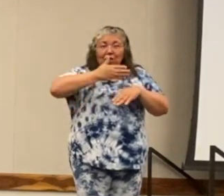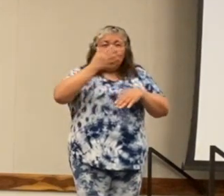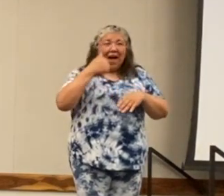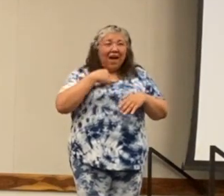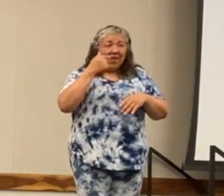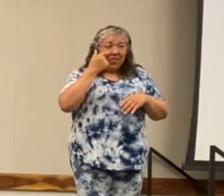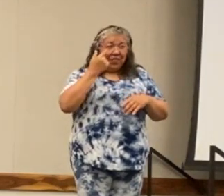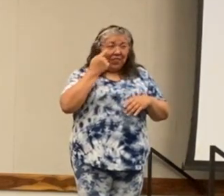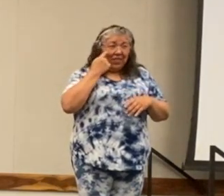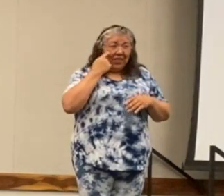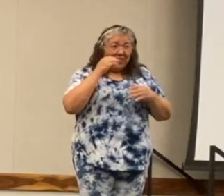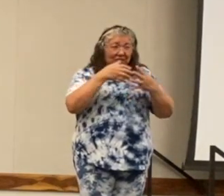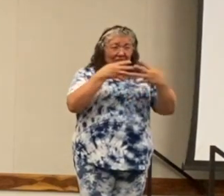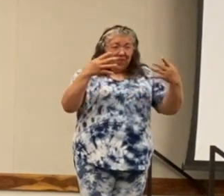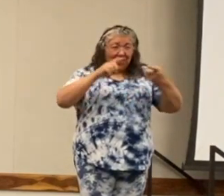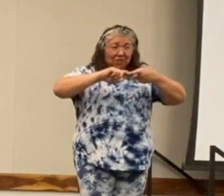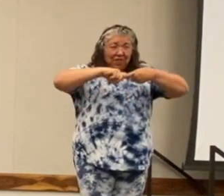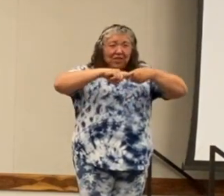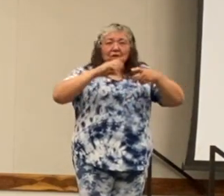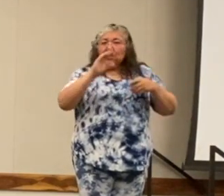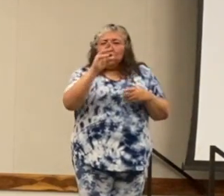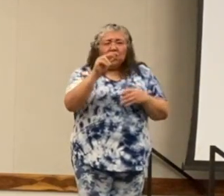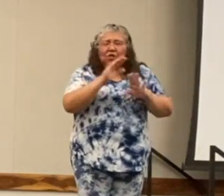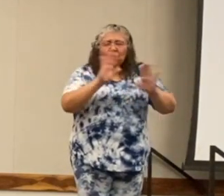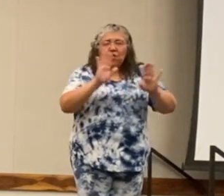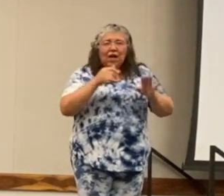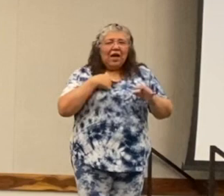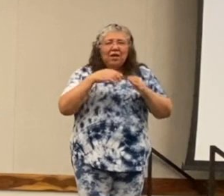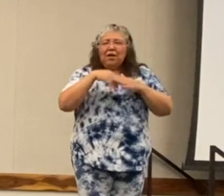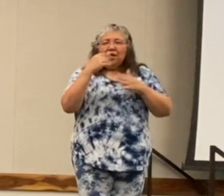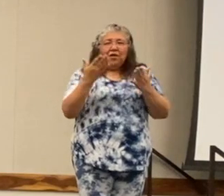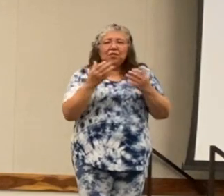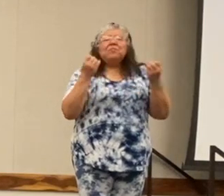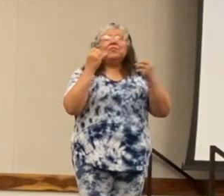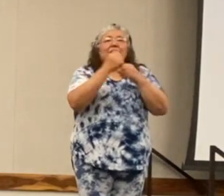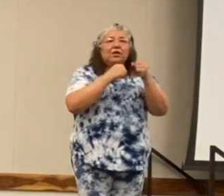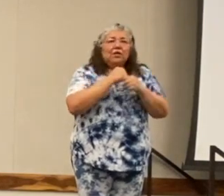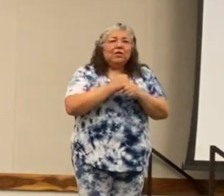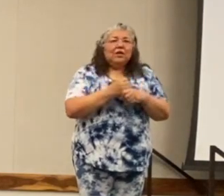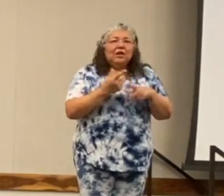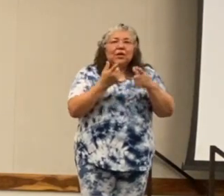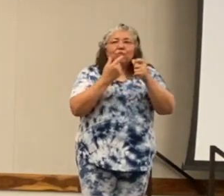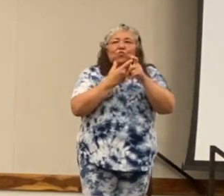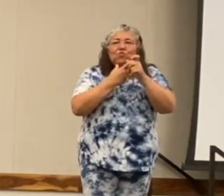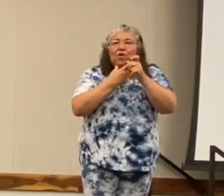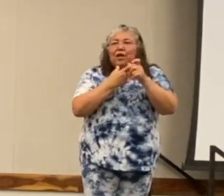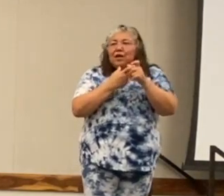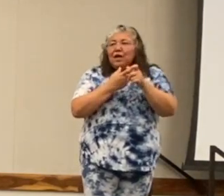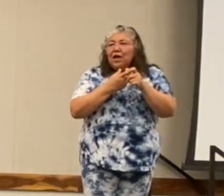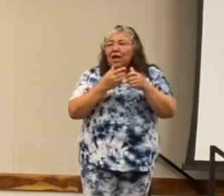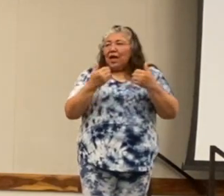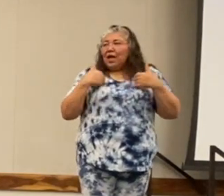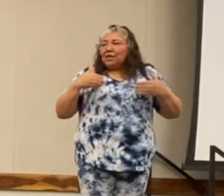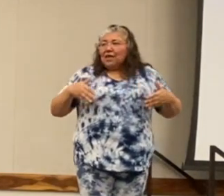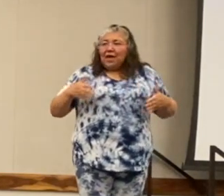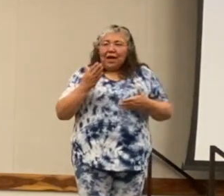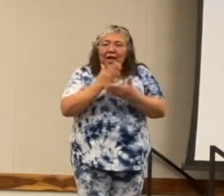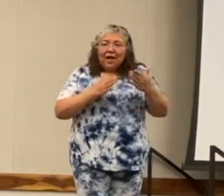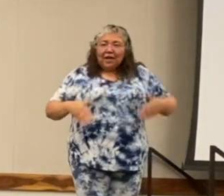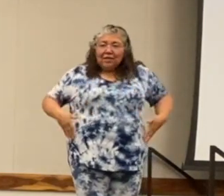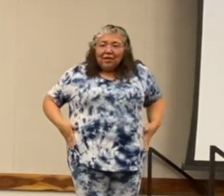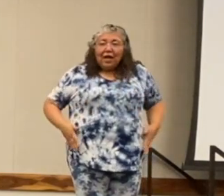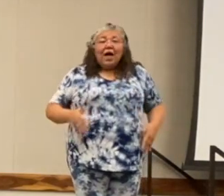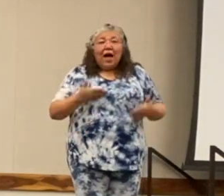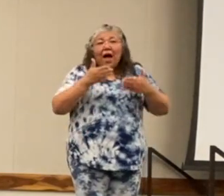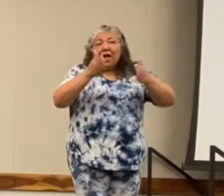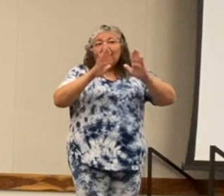like barbed wire fence here. He's like, no, I've been here many years. Right? So he comes running, right? And he's got his hands in his pocket, and I let